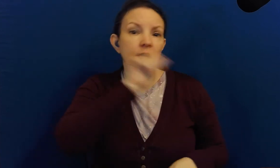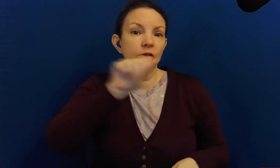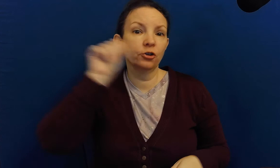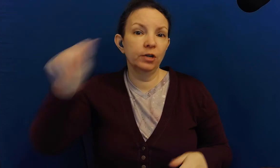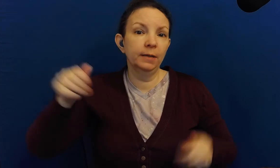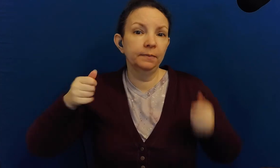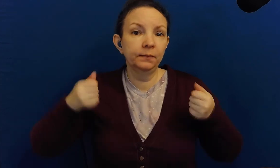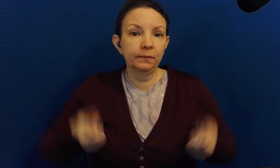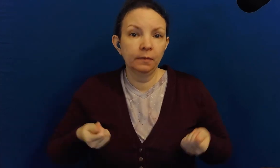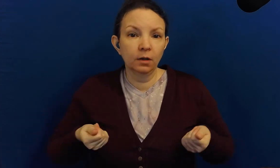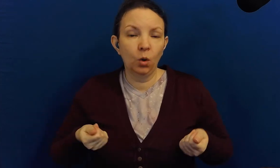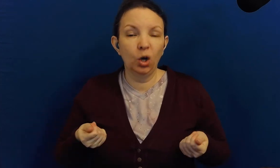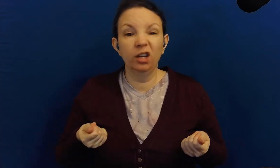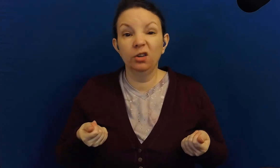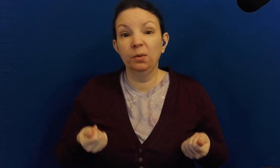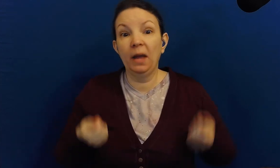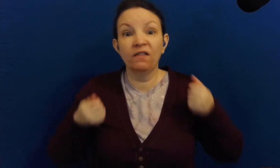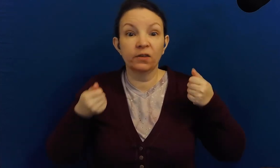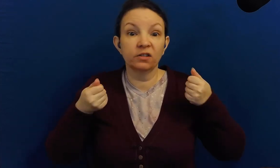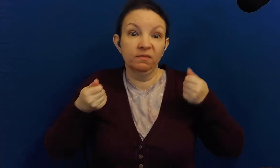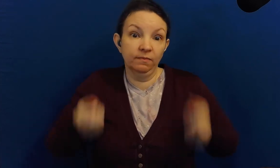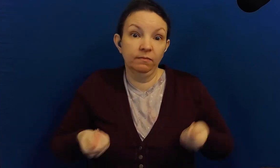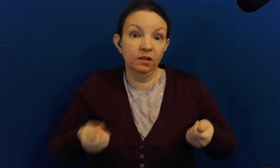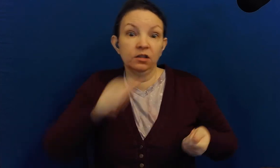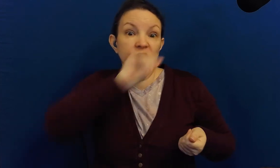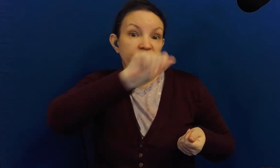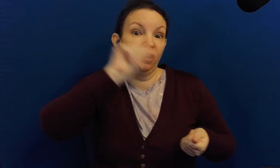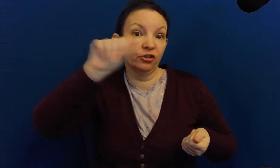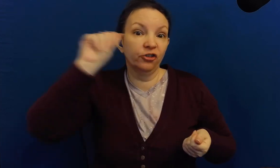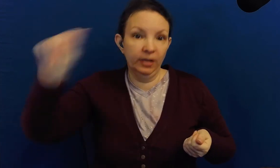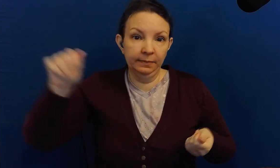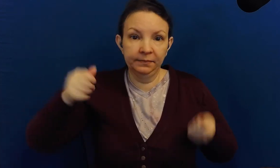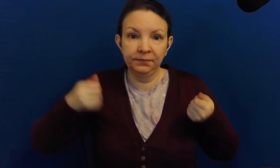treat, or you can do the bag first. Trick or treat.